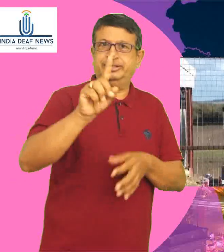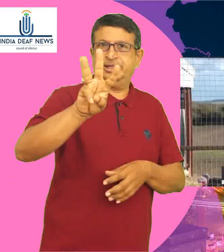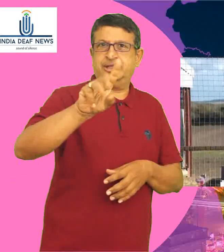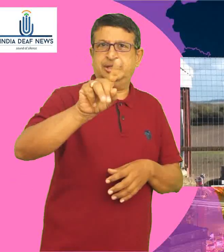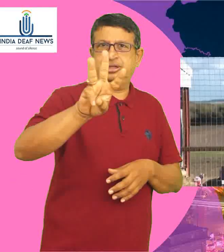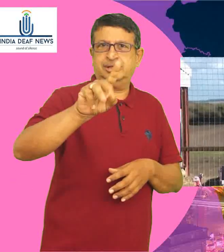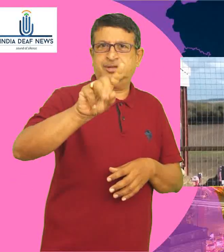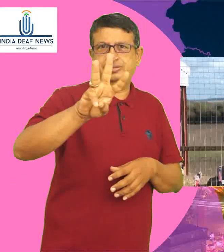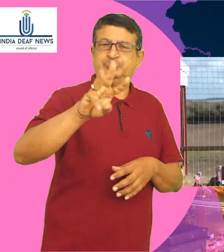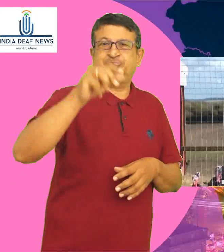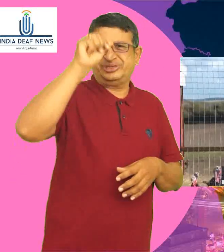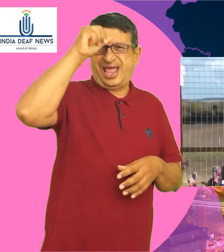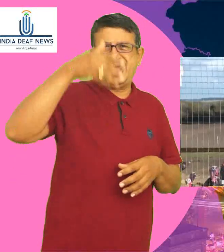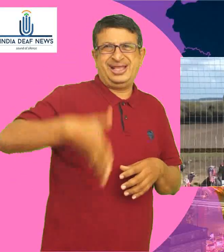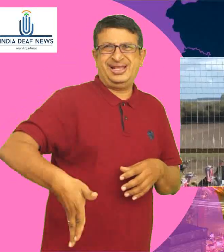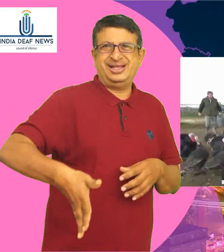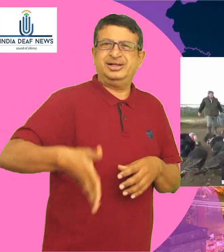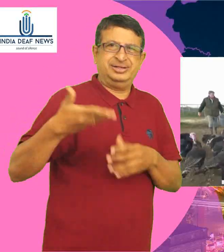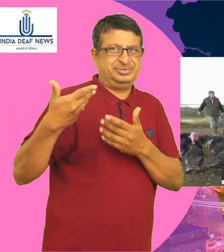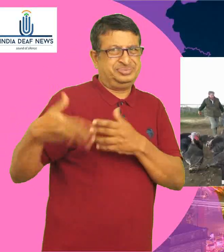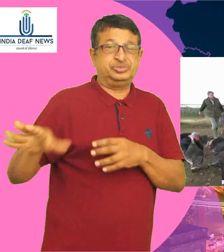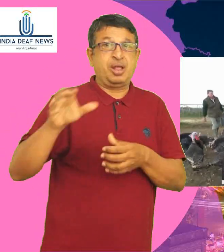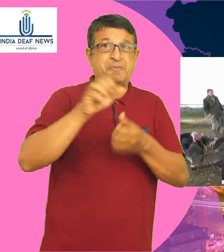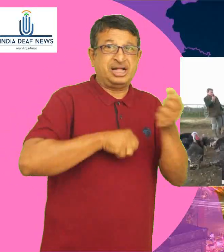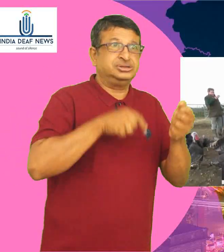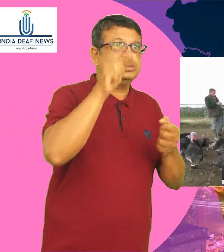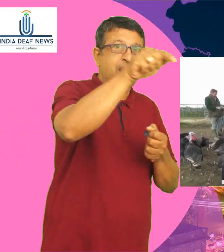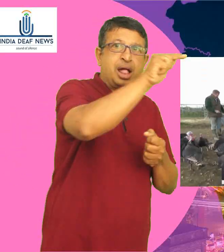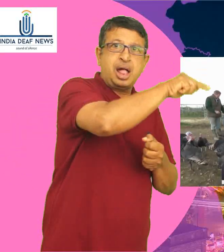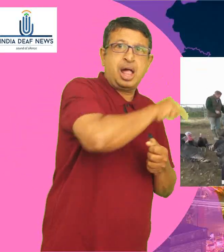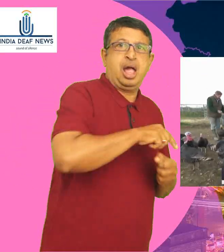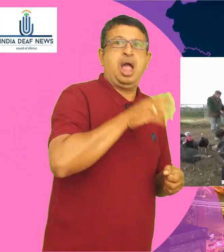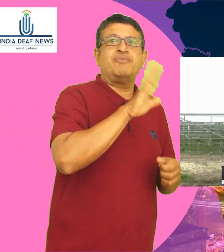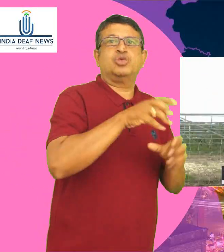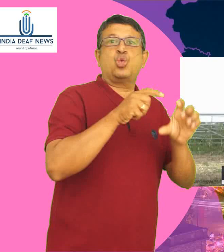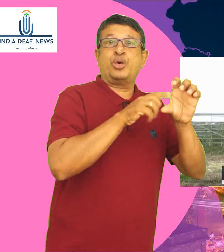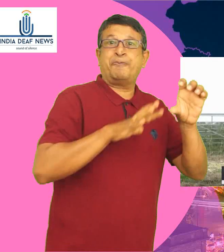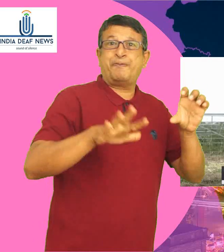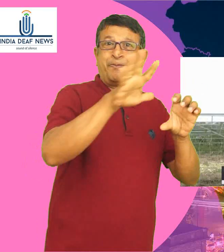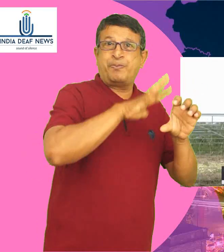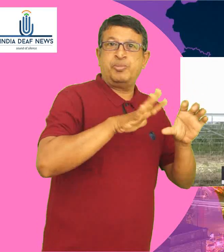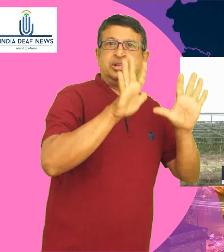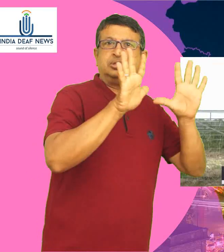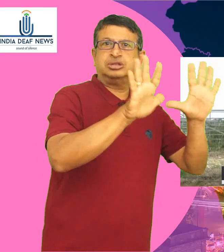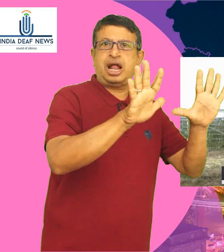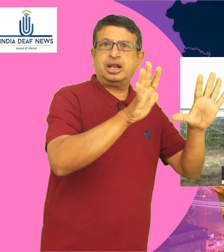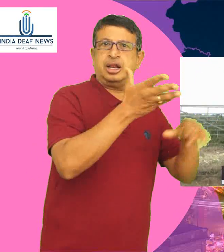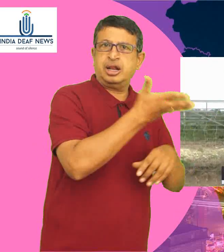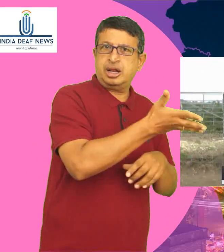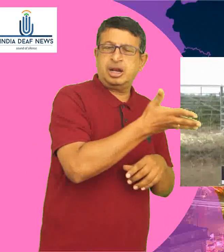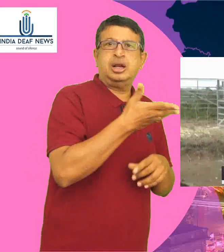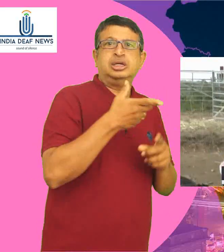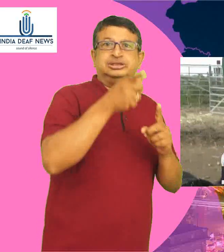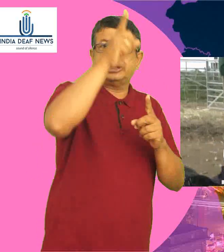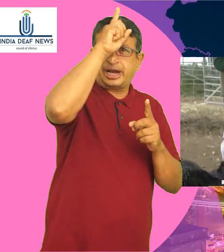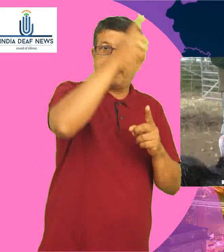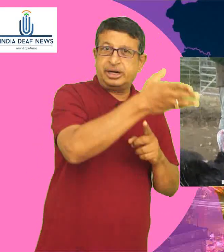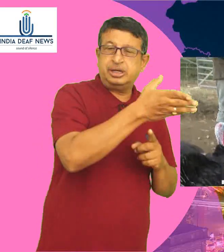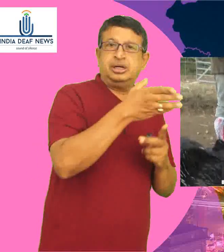The World Health Organization says all infections in humans have been associated with close contact with infected birds, living or dead.